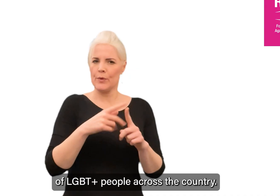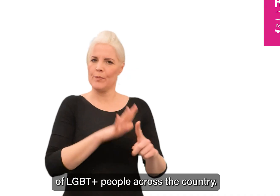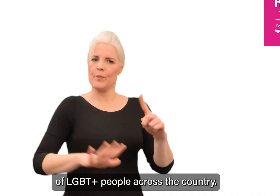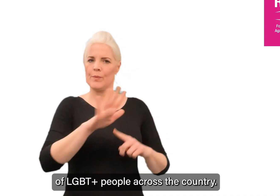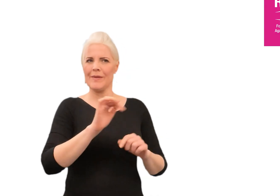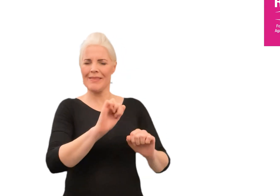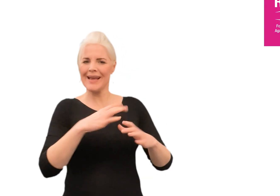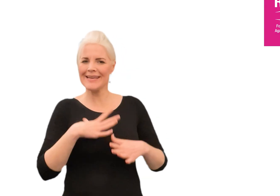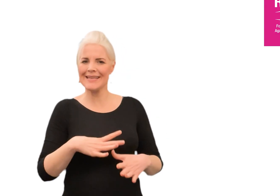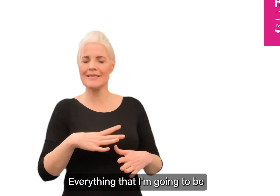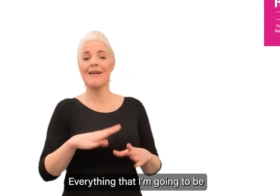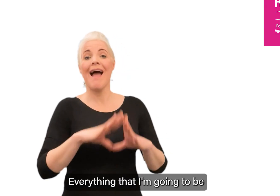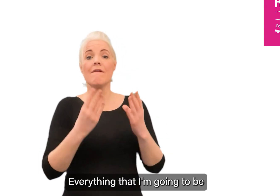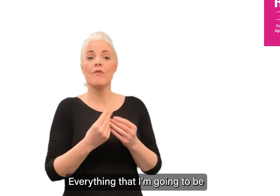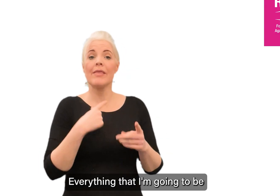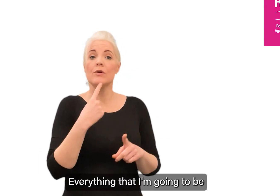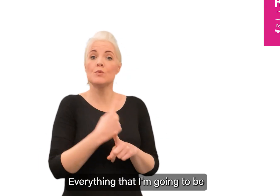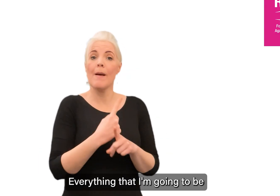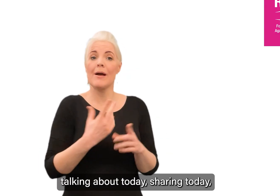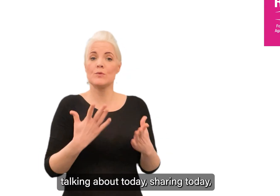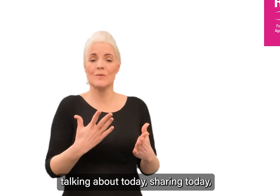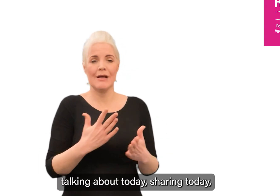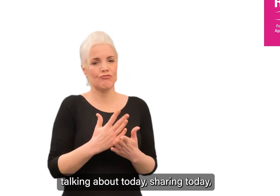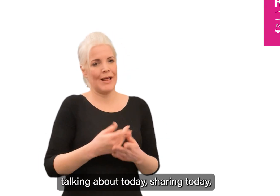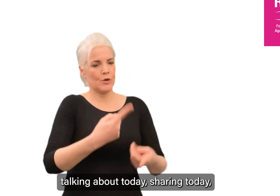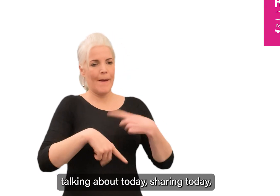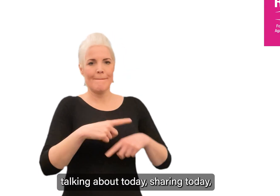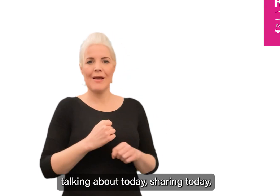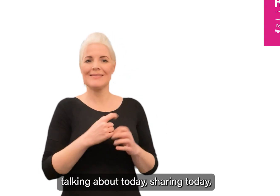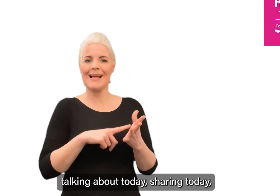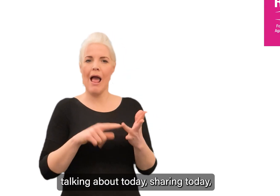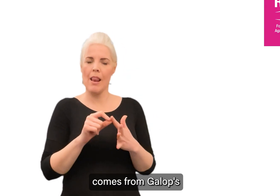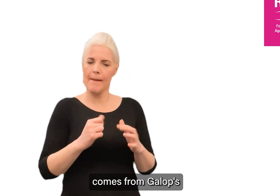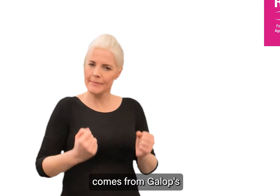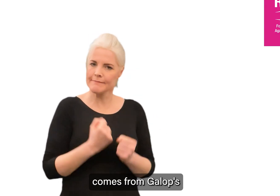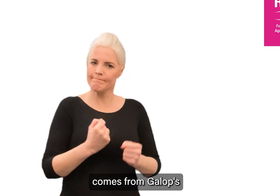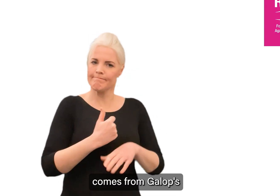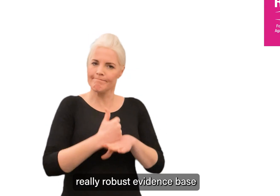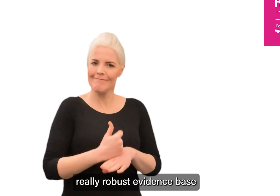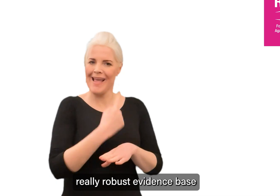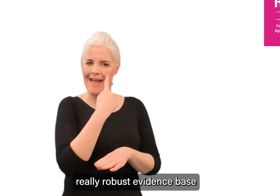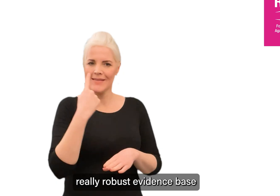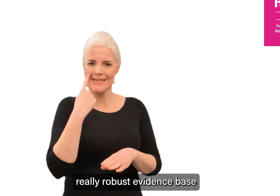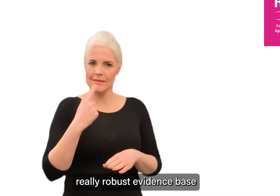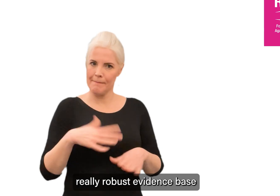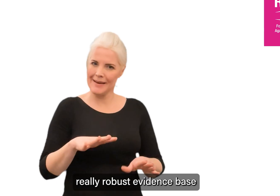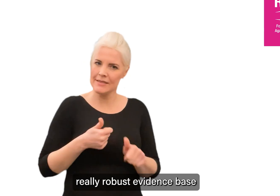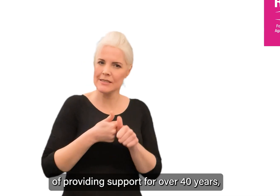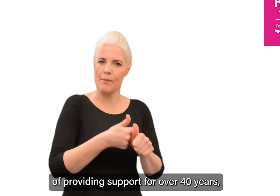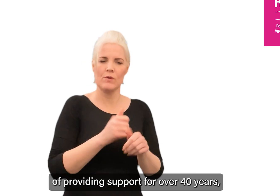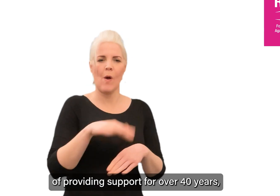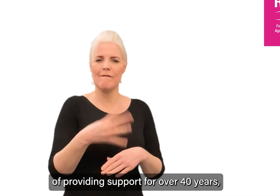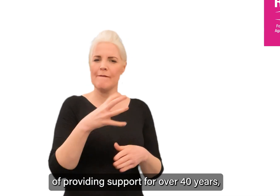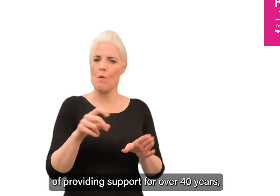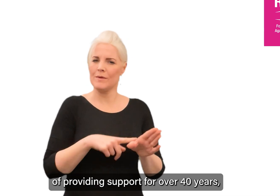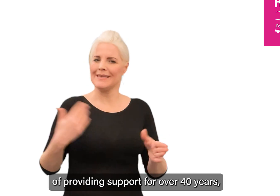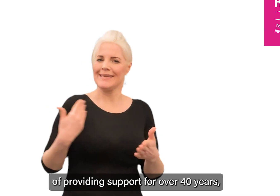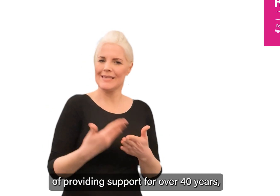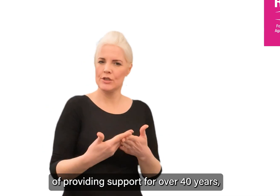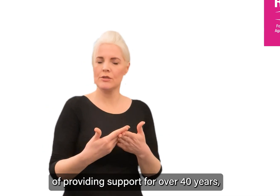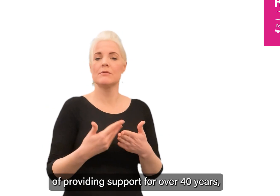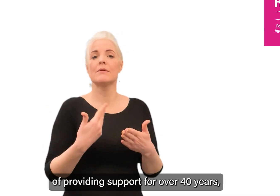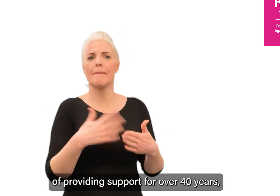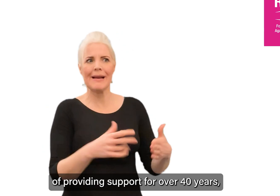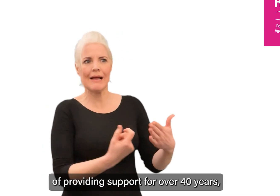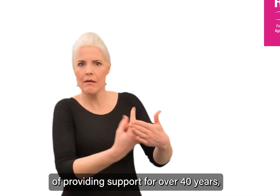country. So everything that I'm going to be talking about today, sharing today, comes from Gallup's really robust evidence base of providing support